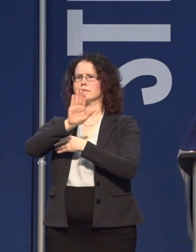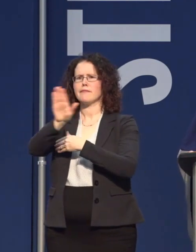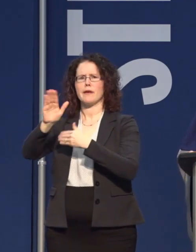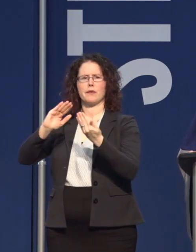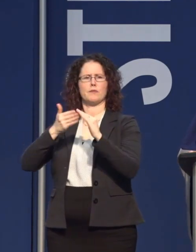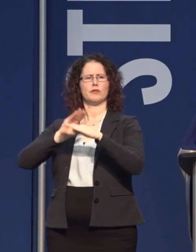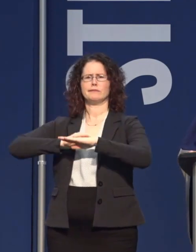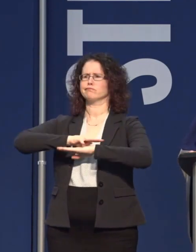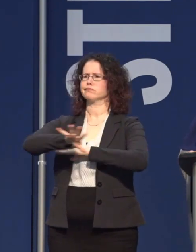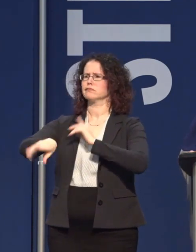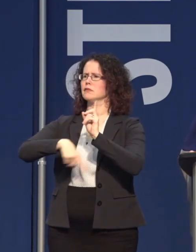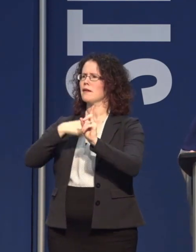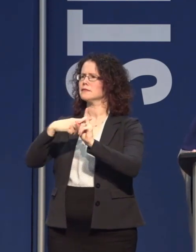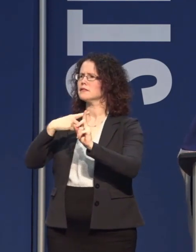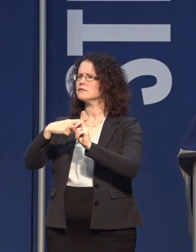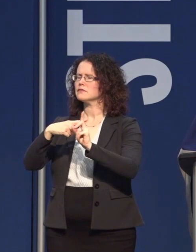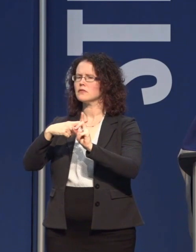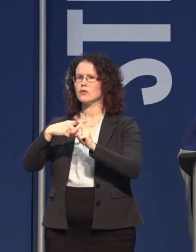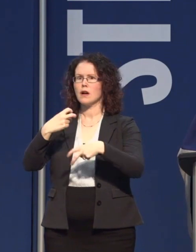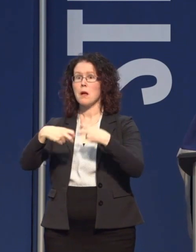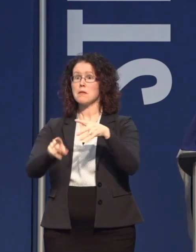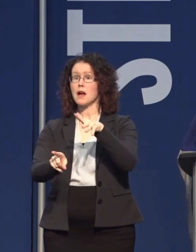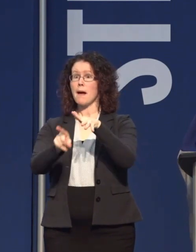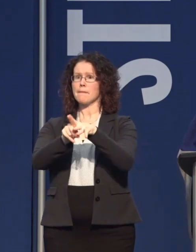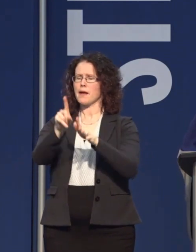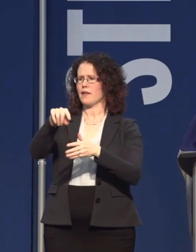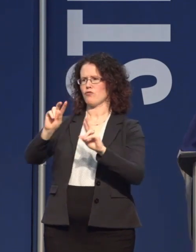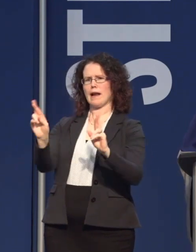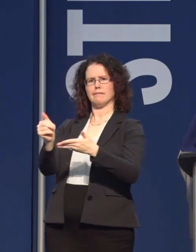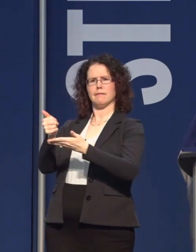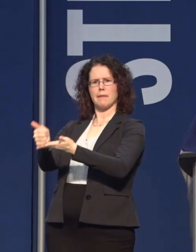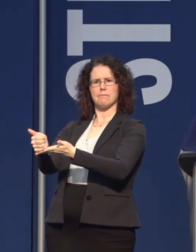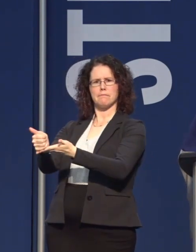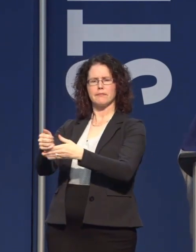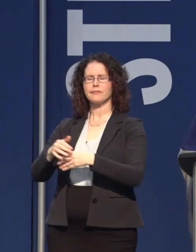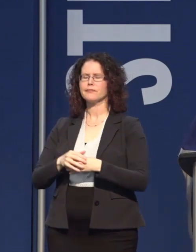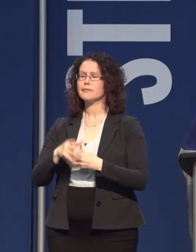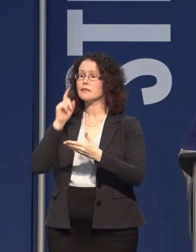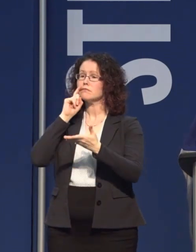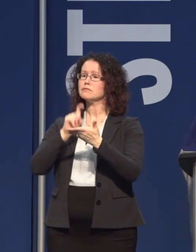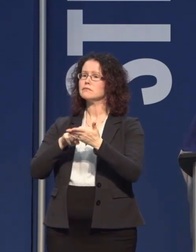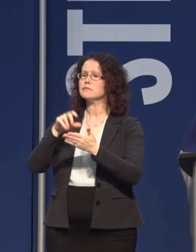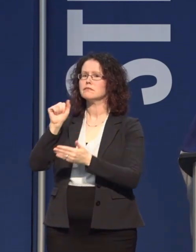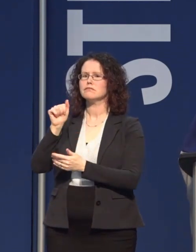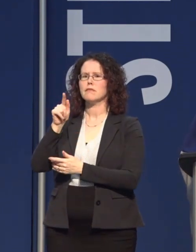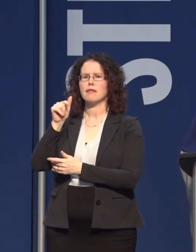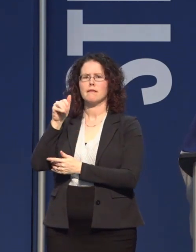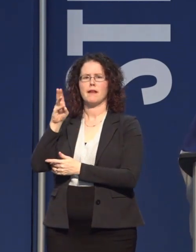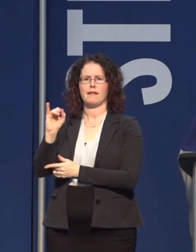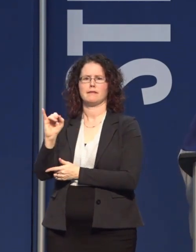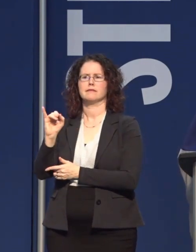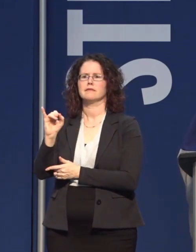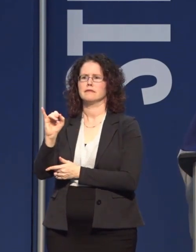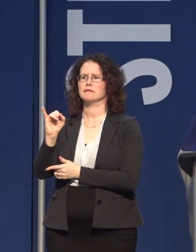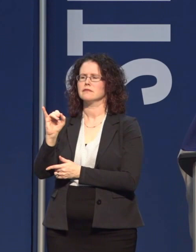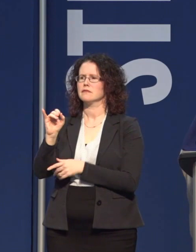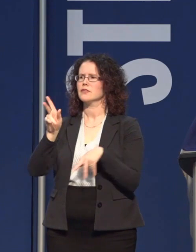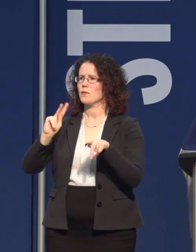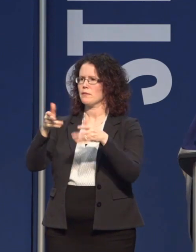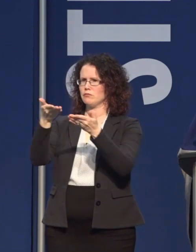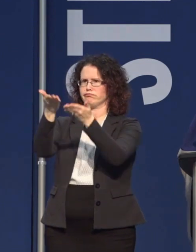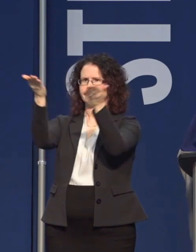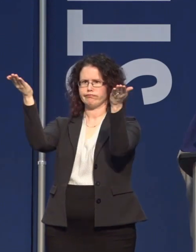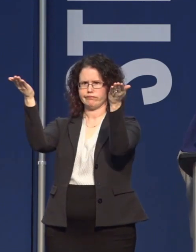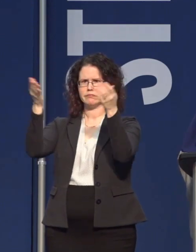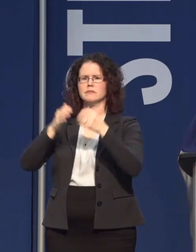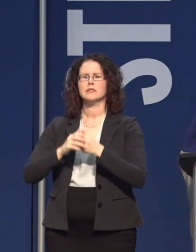lifelong learning when faced with the unexpected. I want to acknowledge our alumni who are joining us today. So if you are a